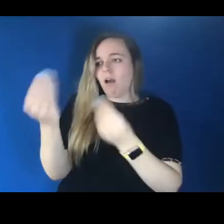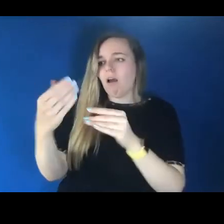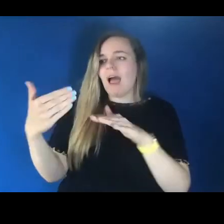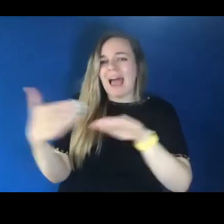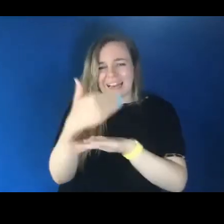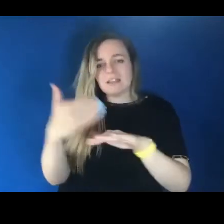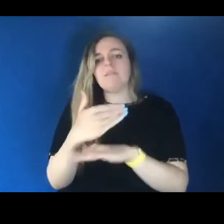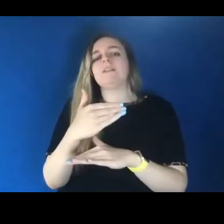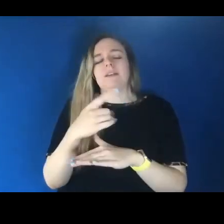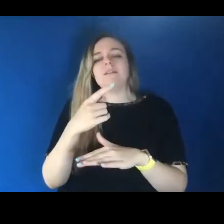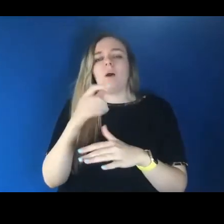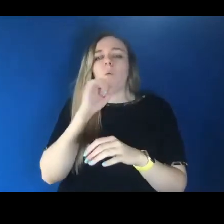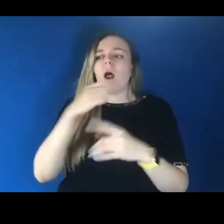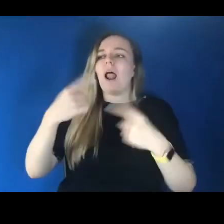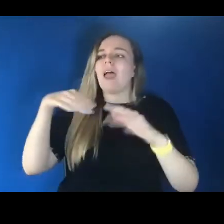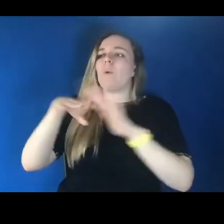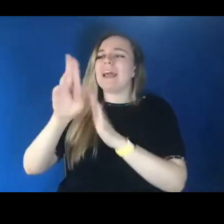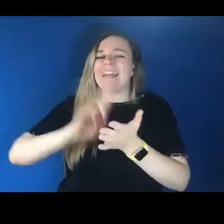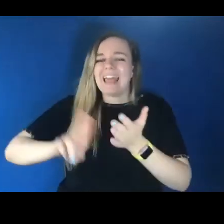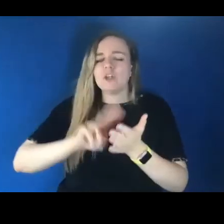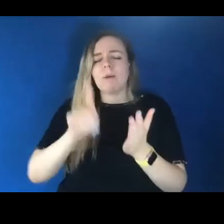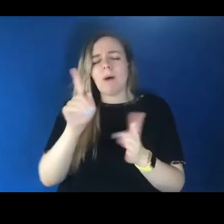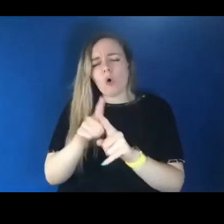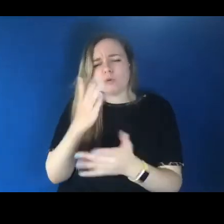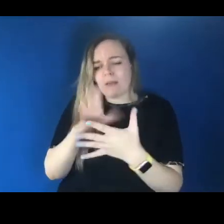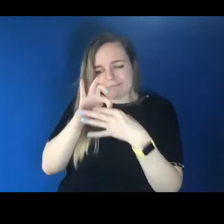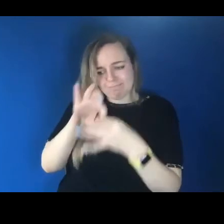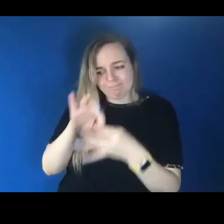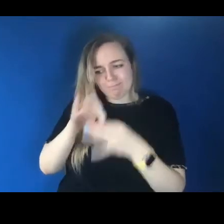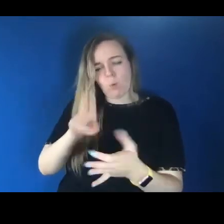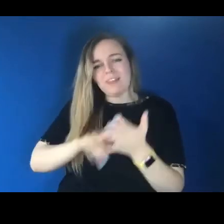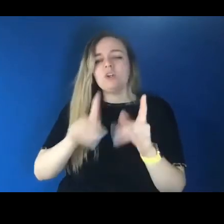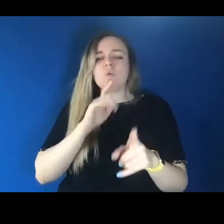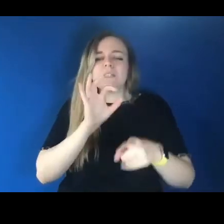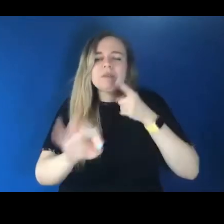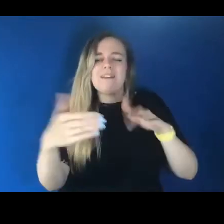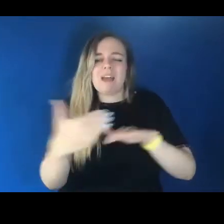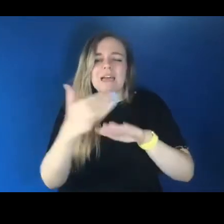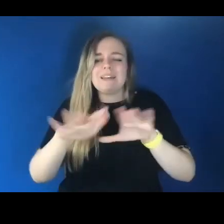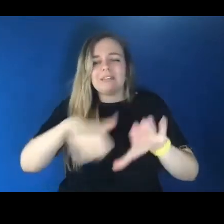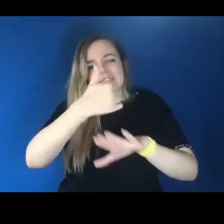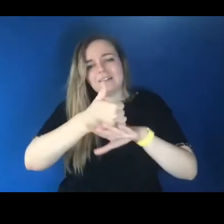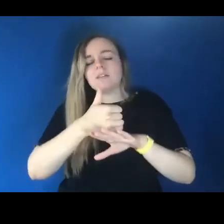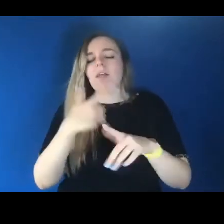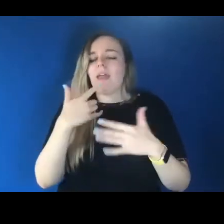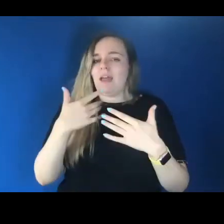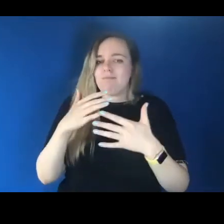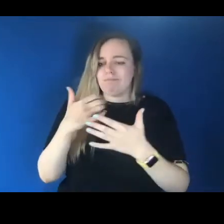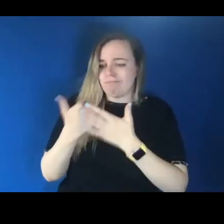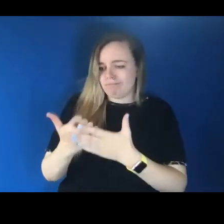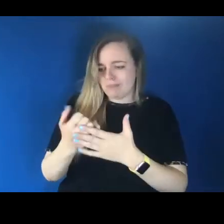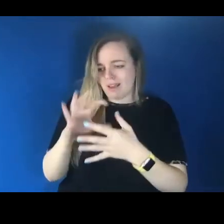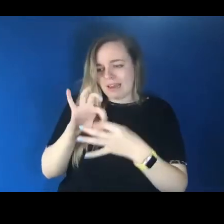nature. But not only that, to really kind of connect with nature, so specific activities that help that connection to